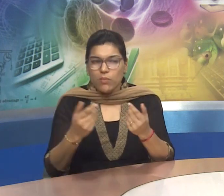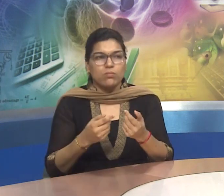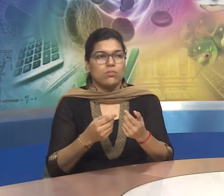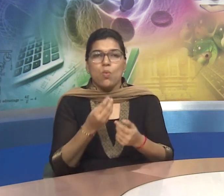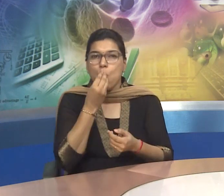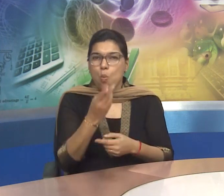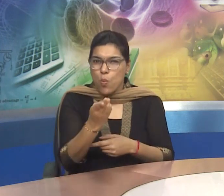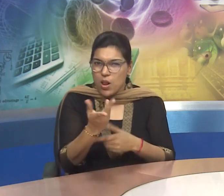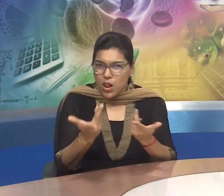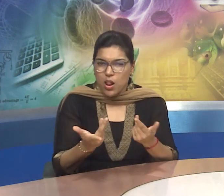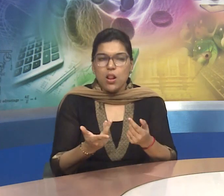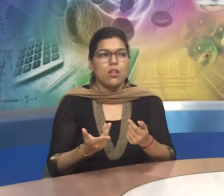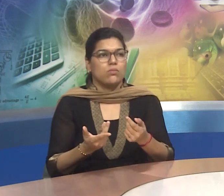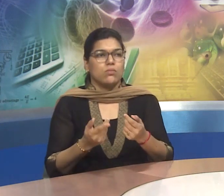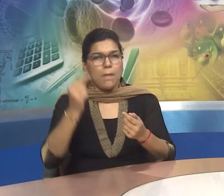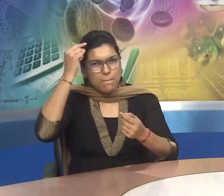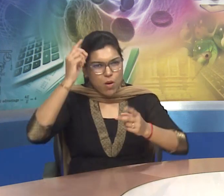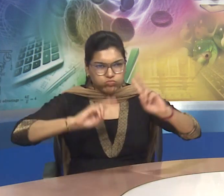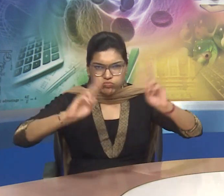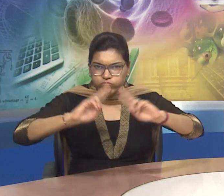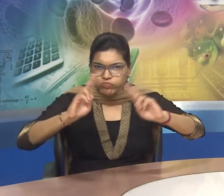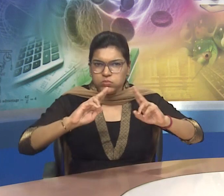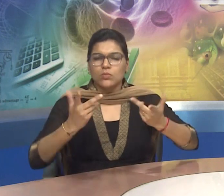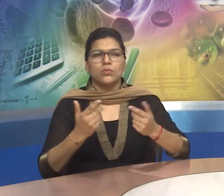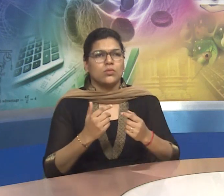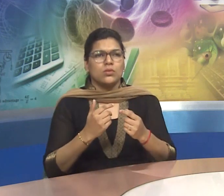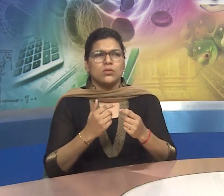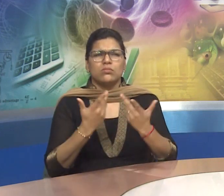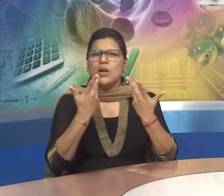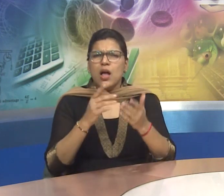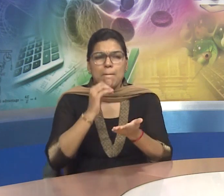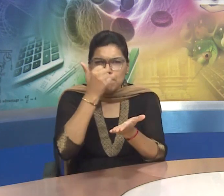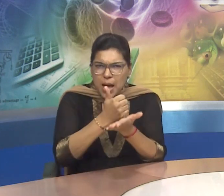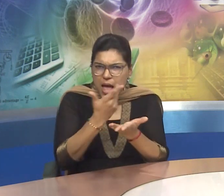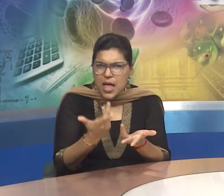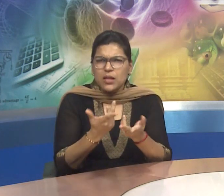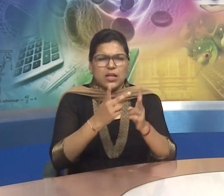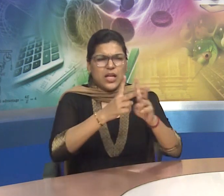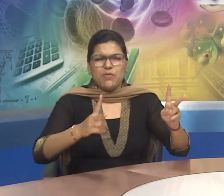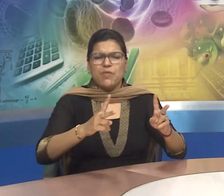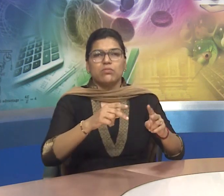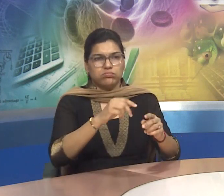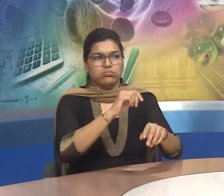to any shop, any mall, any hotel, any restaurant, or any place of public